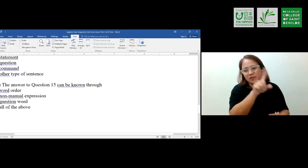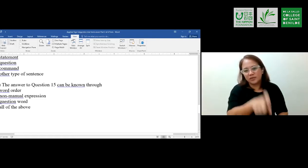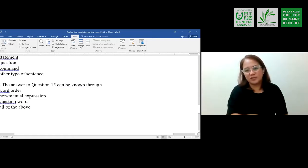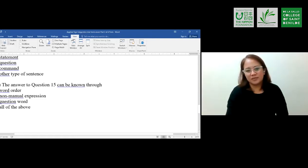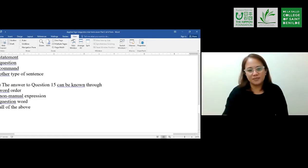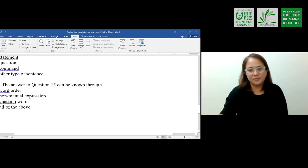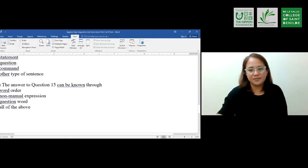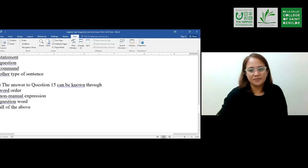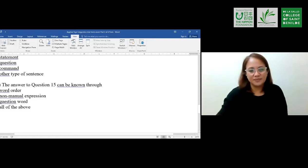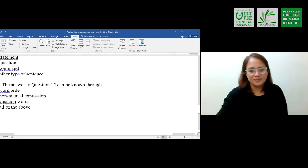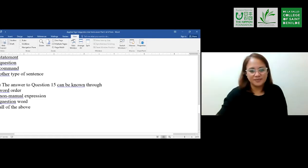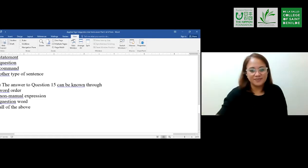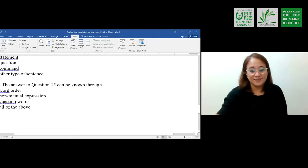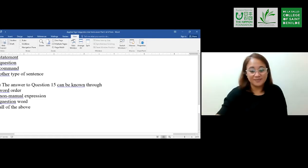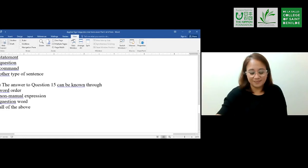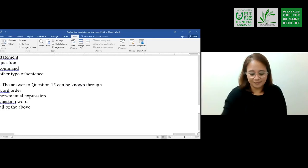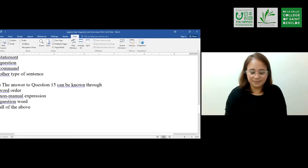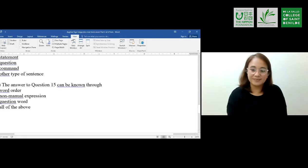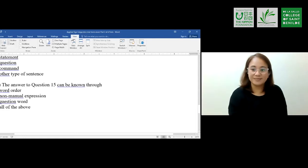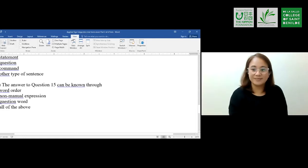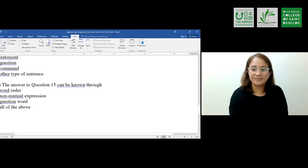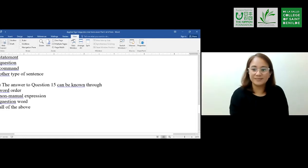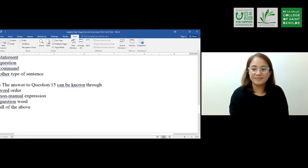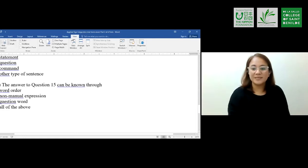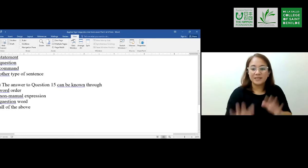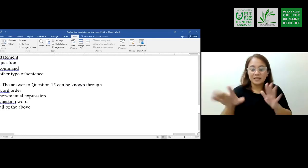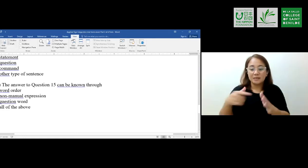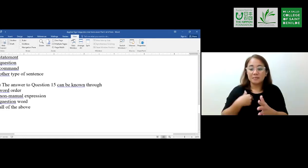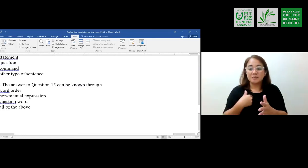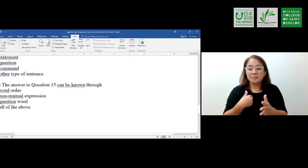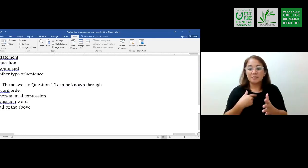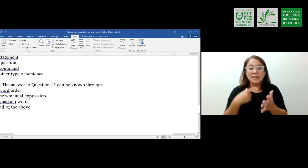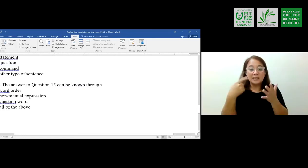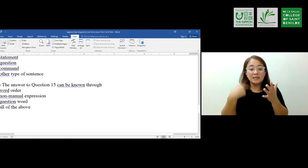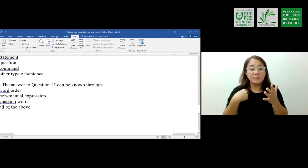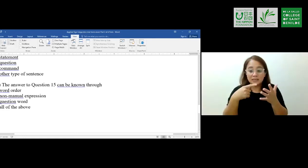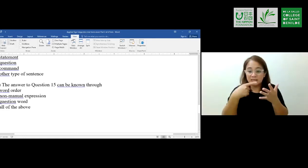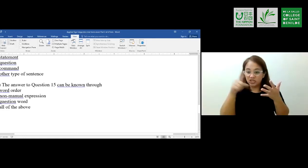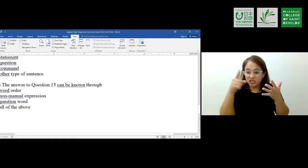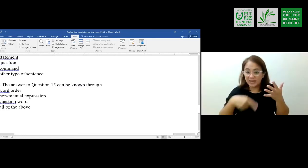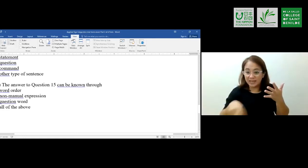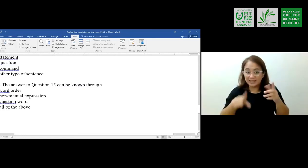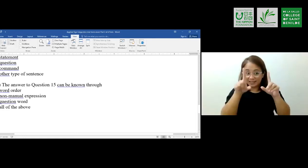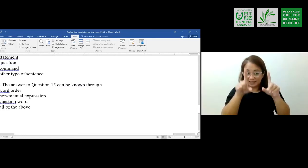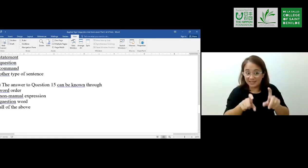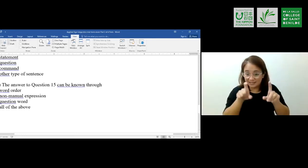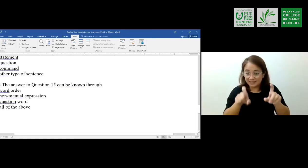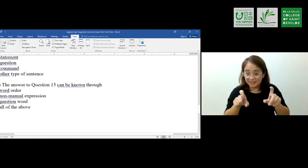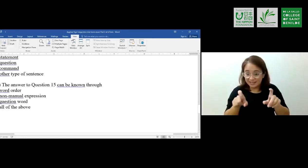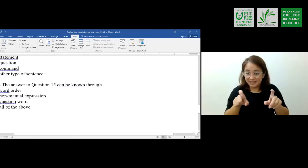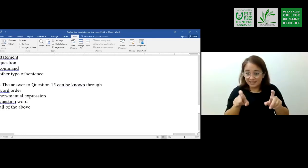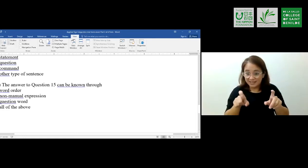Anyway, let me look at the test and I'll get back to you probably